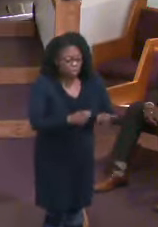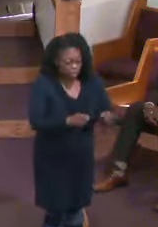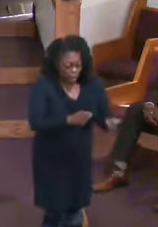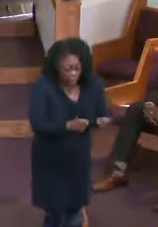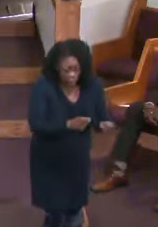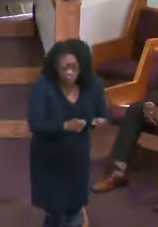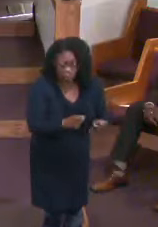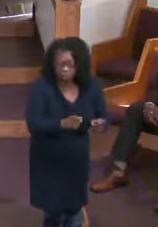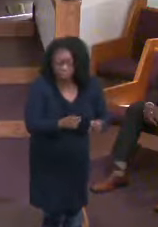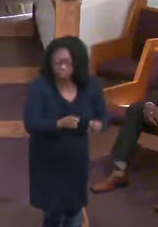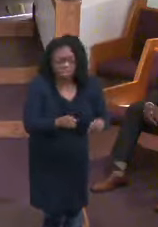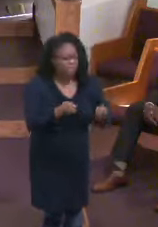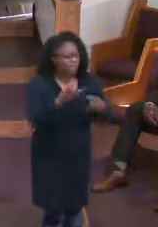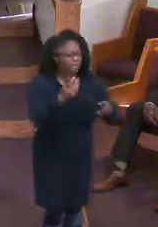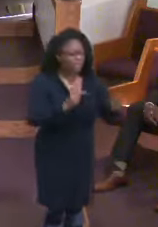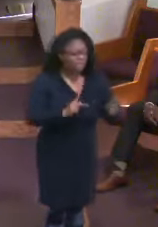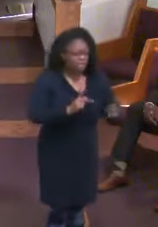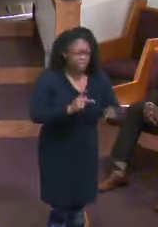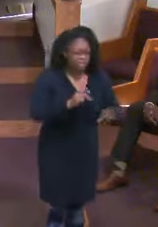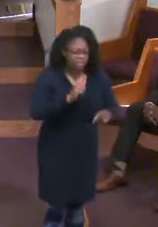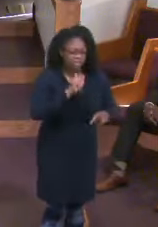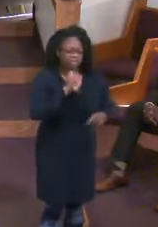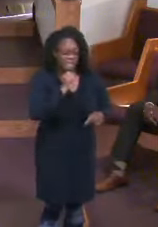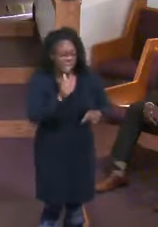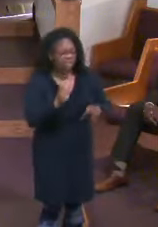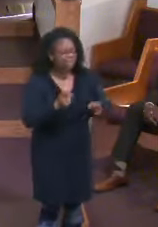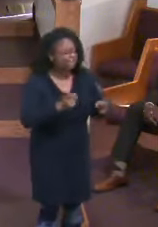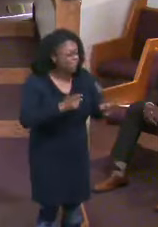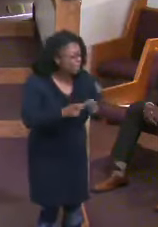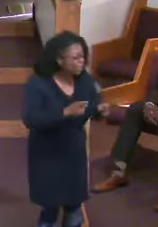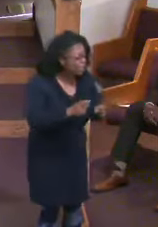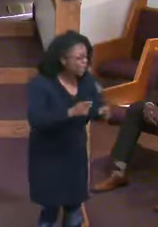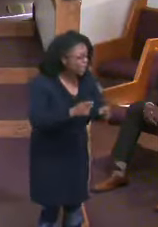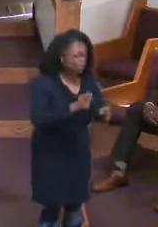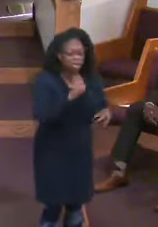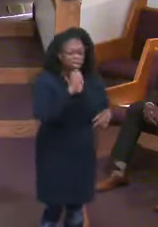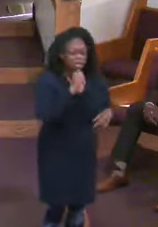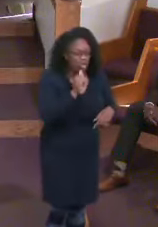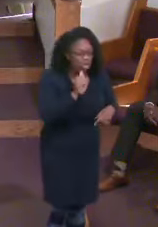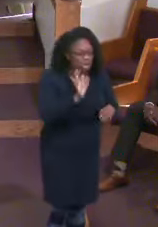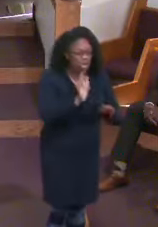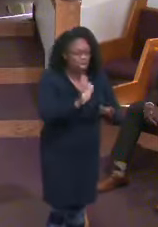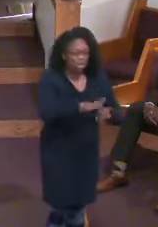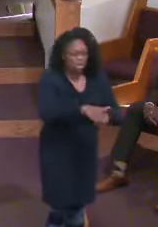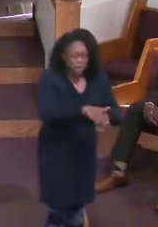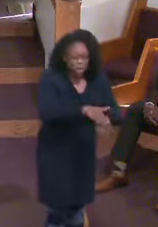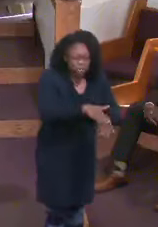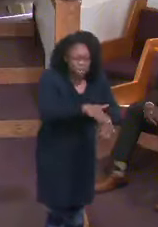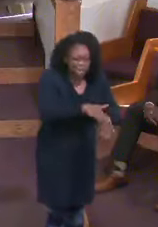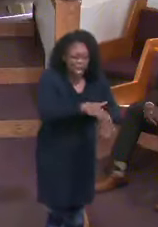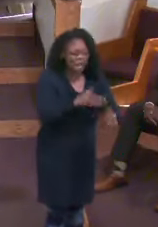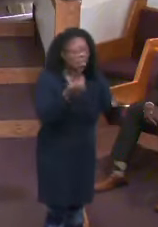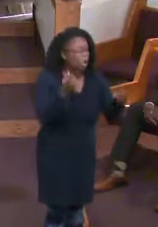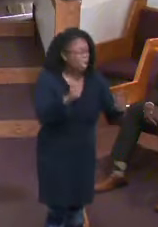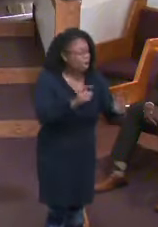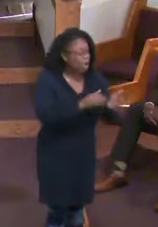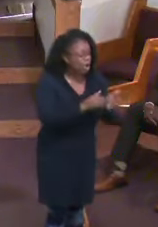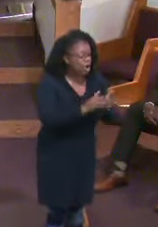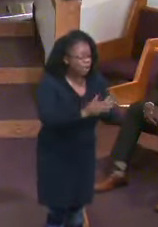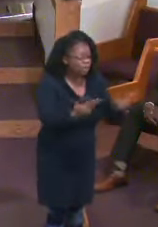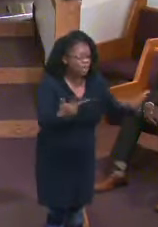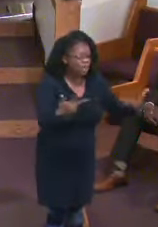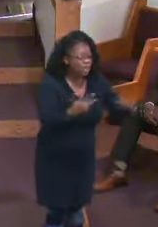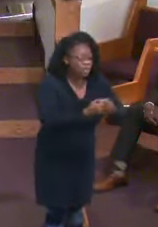or have not used wisdom enough to slow down, they are often causing or involved in collisions. It's